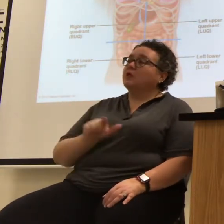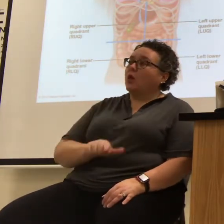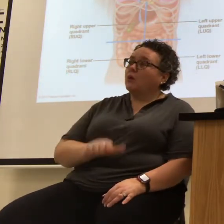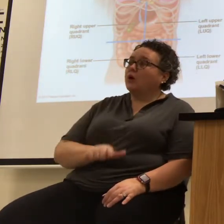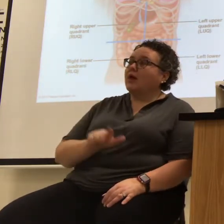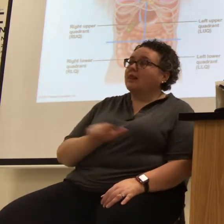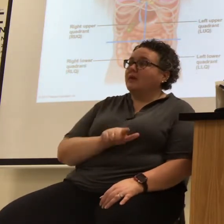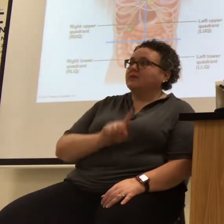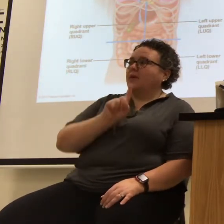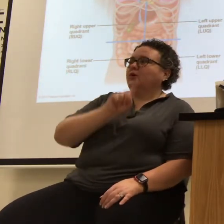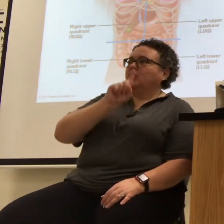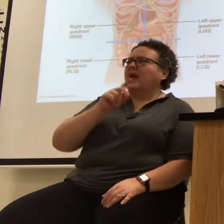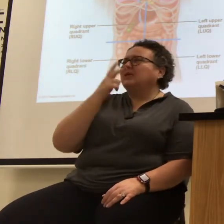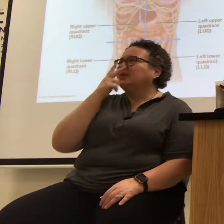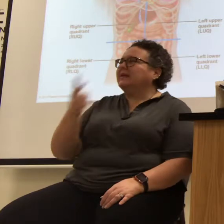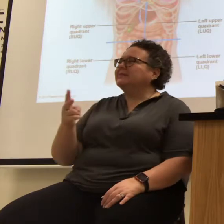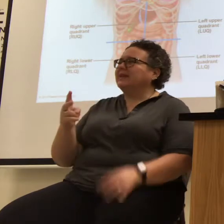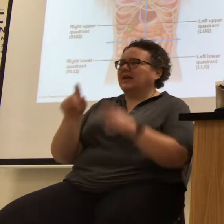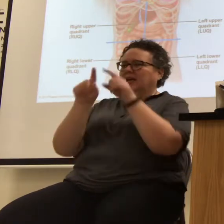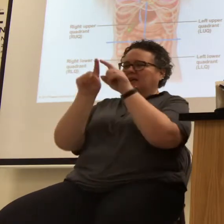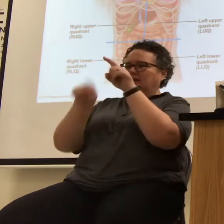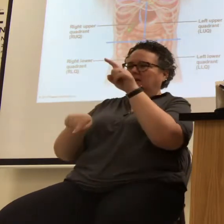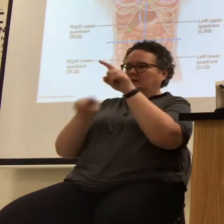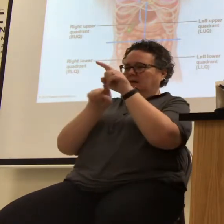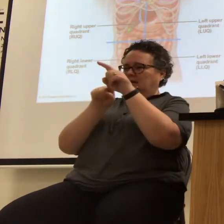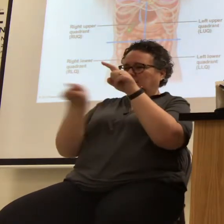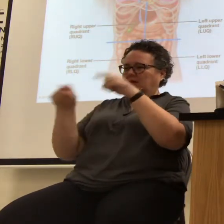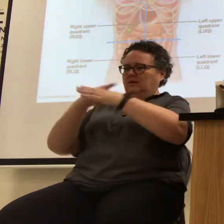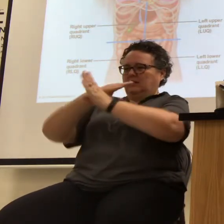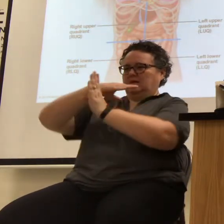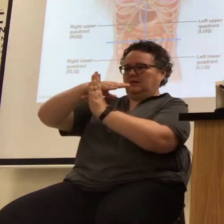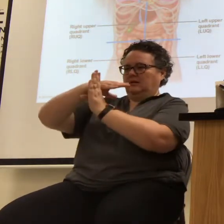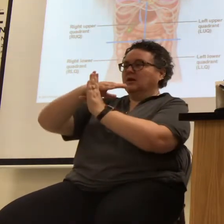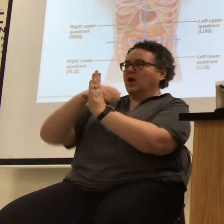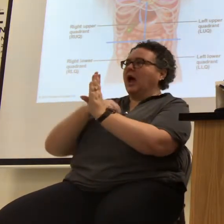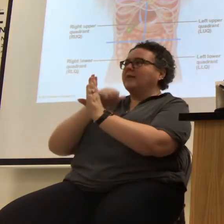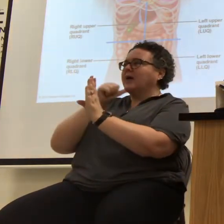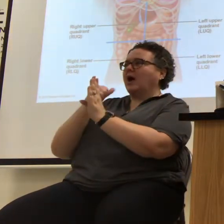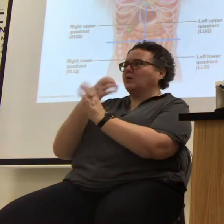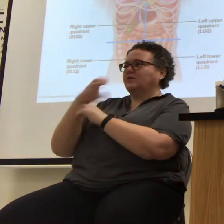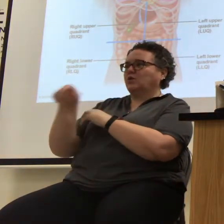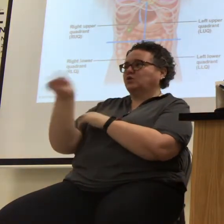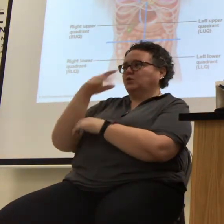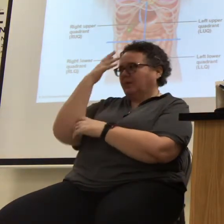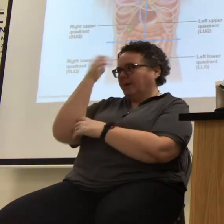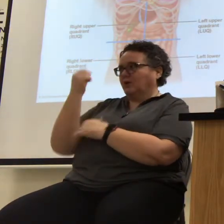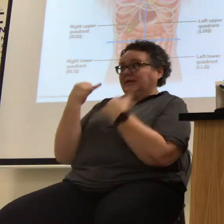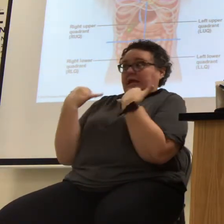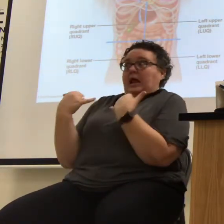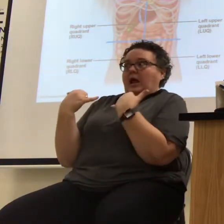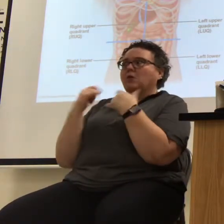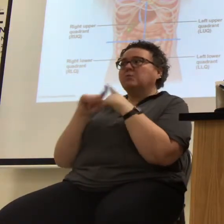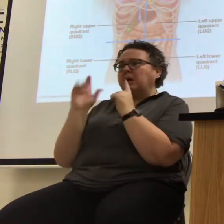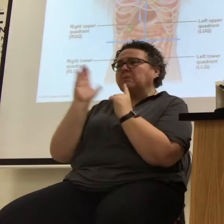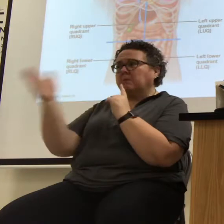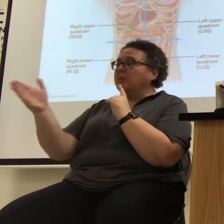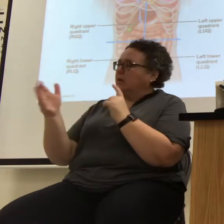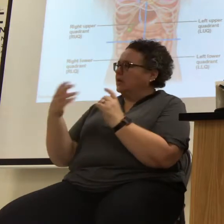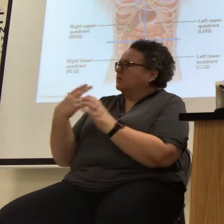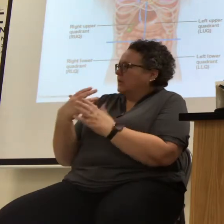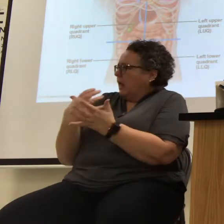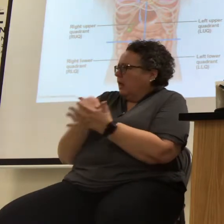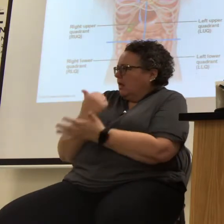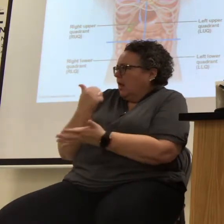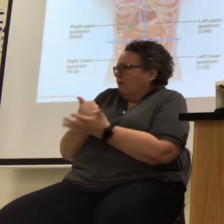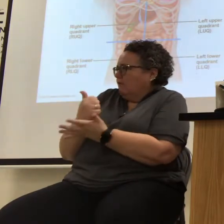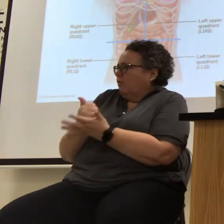quadrant. And you can see the organs that are in there. I won't make you memorize all the organs that are there now. But it's useful, right? If you could just